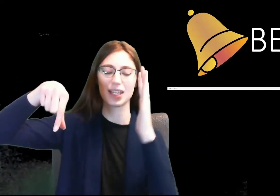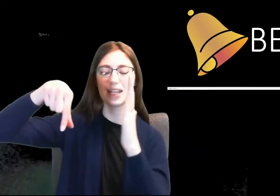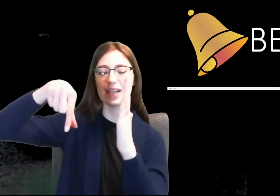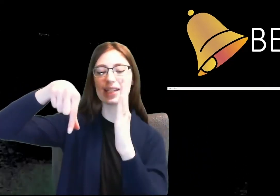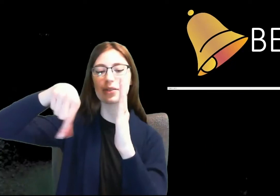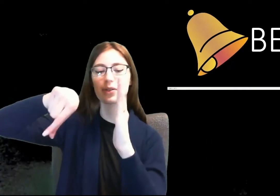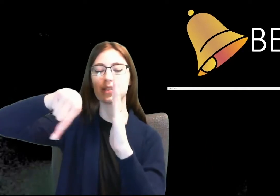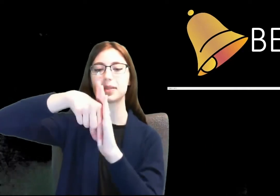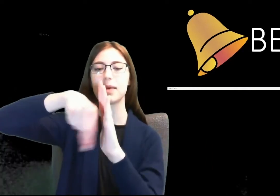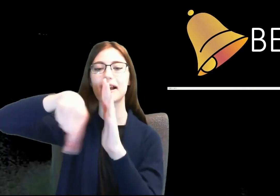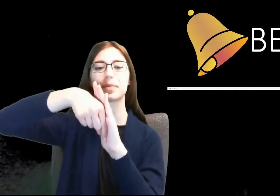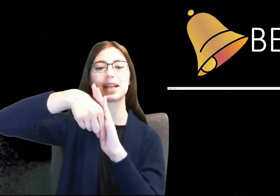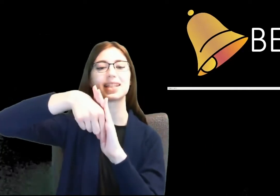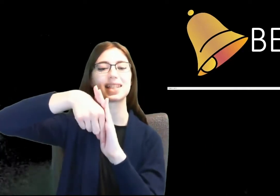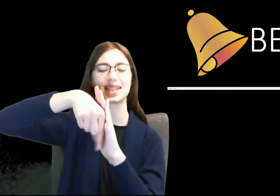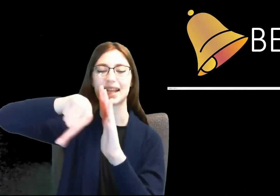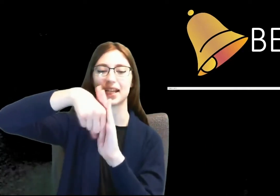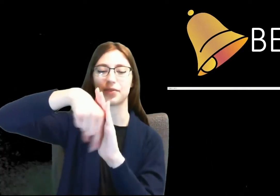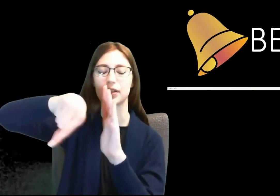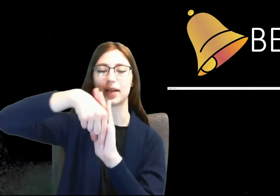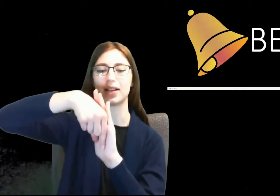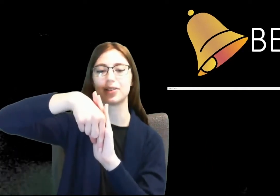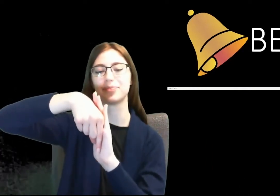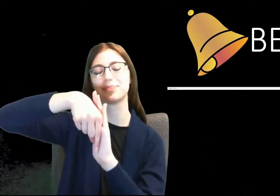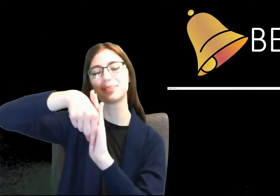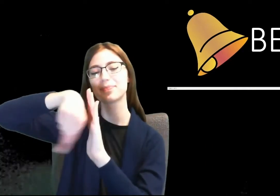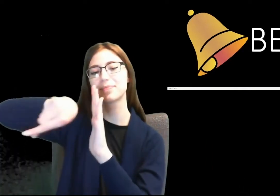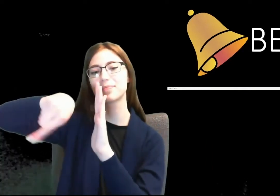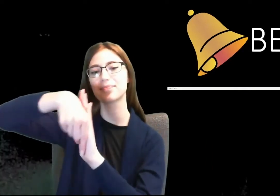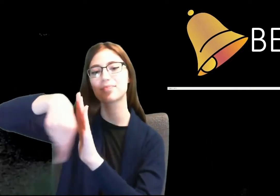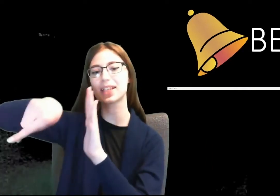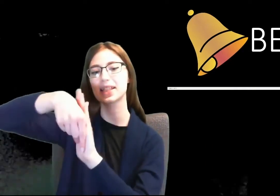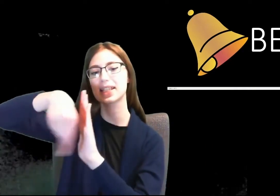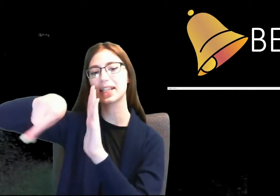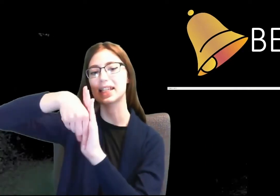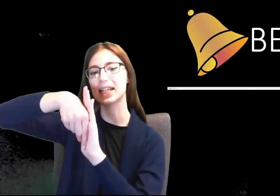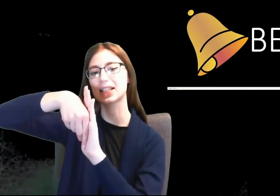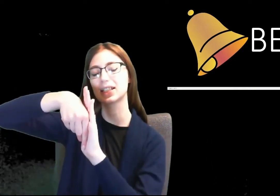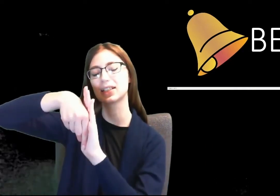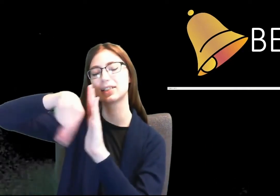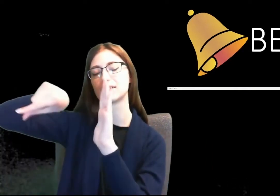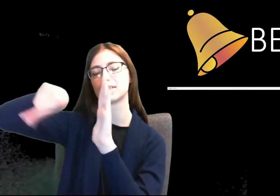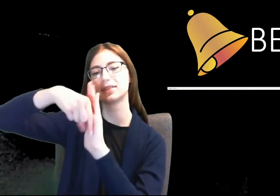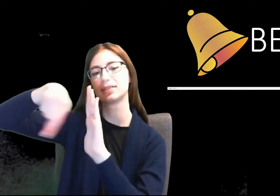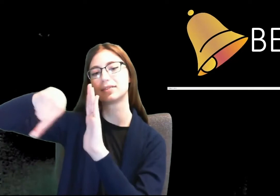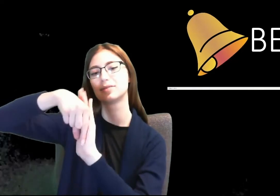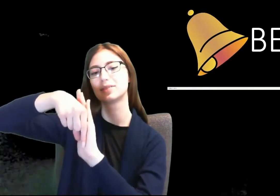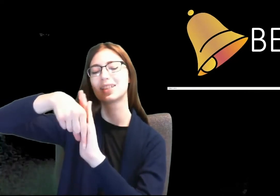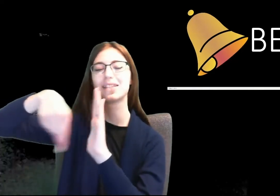It is going to smack up against the side of your bell. Ding, ding, ding.